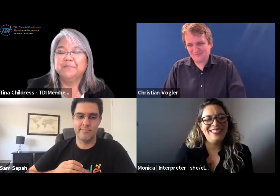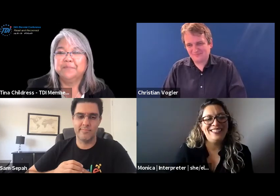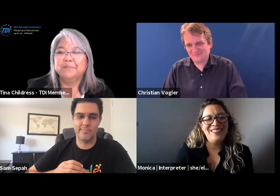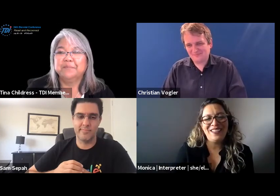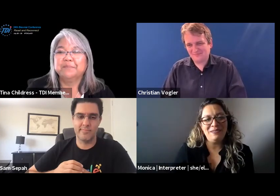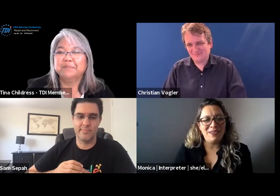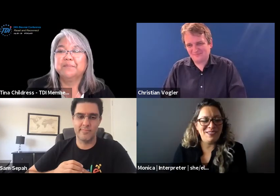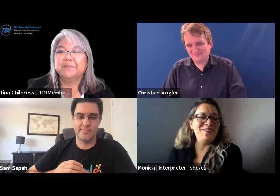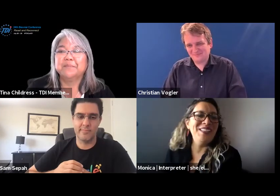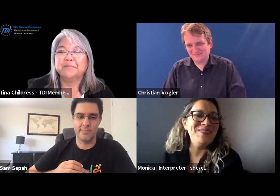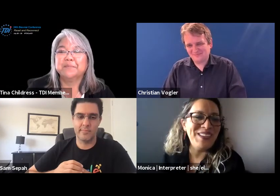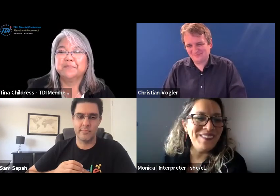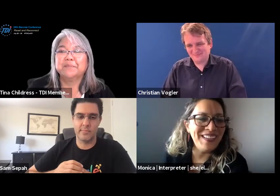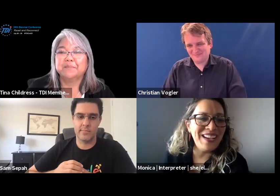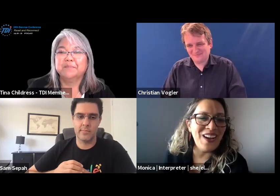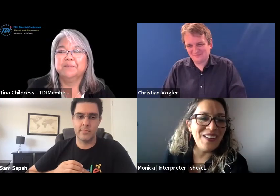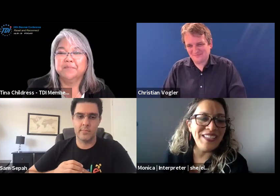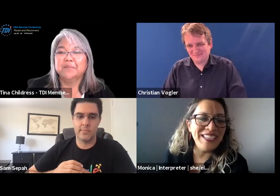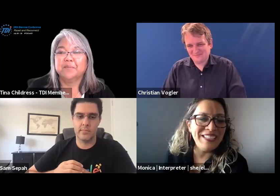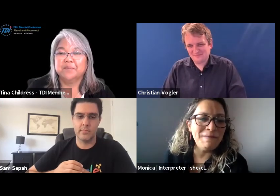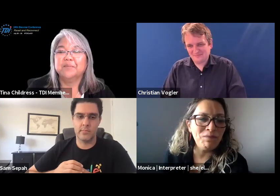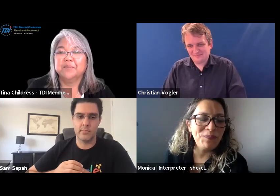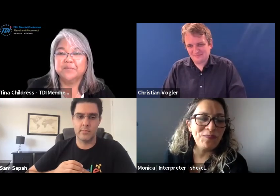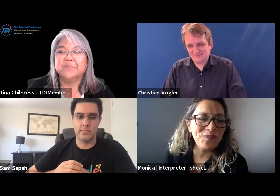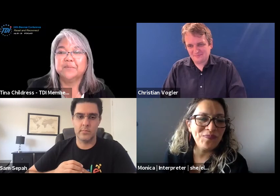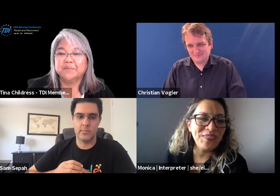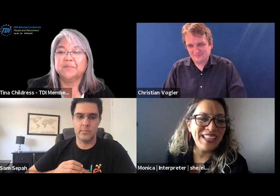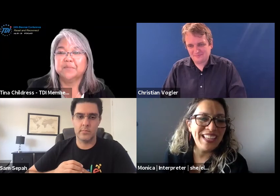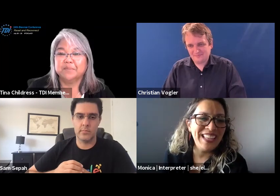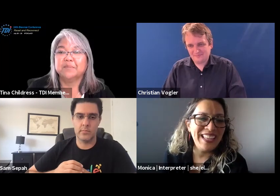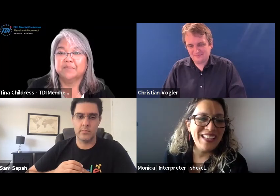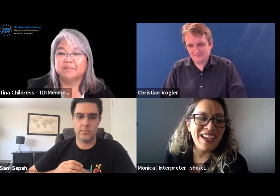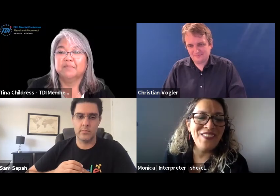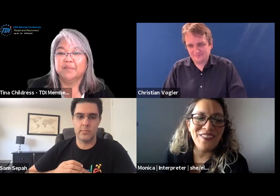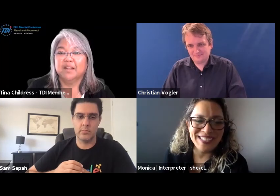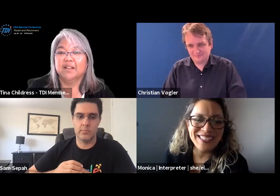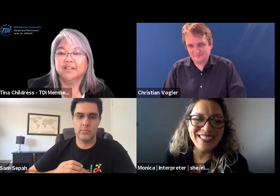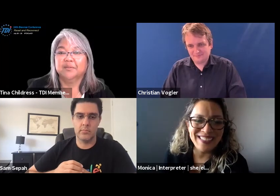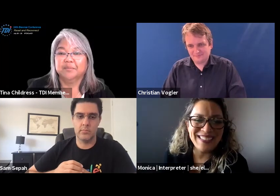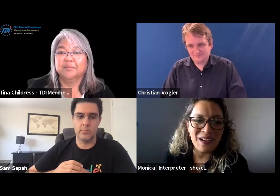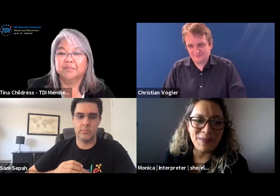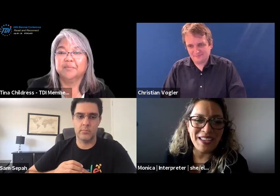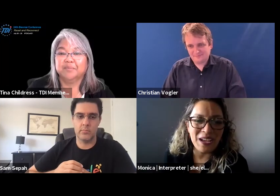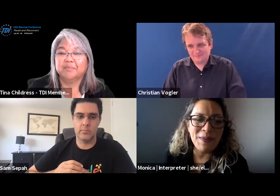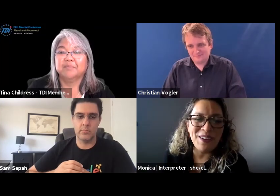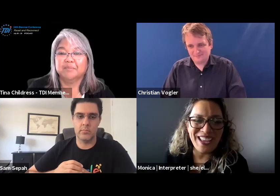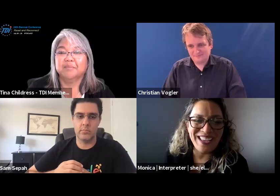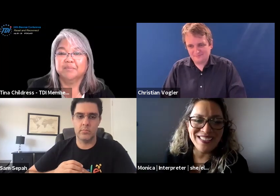Okay, so I'll keep my comments brief. Often, I've often discussed this topic about